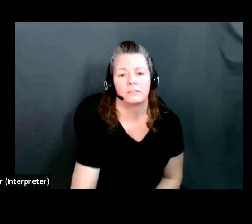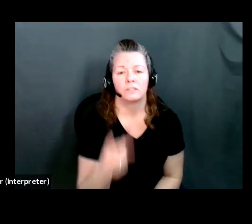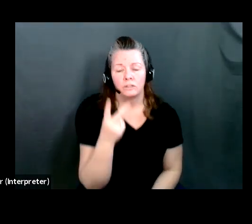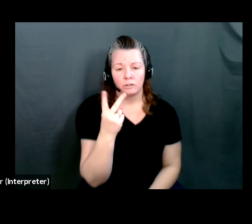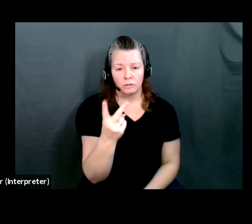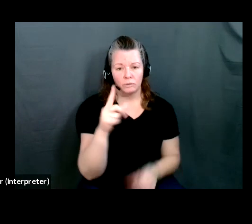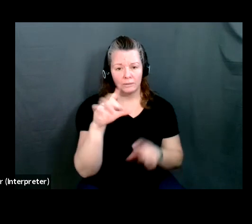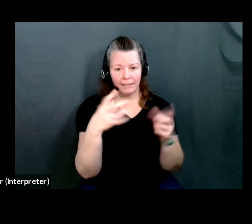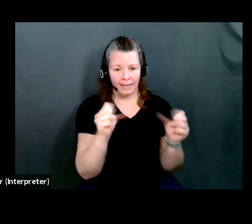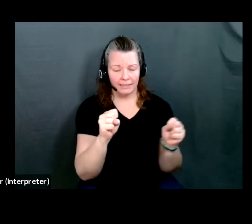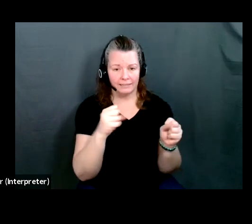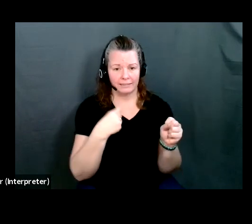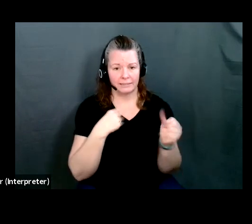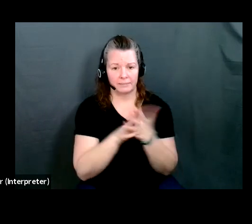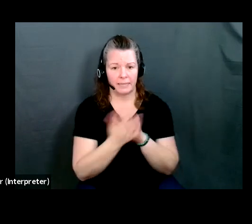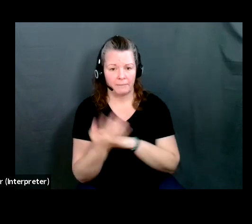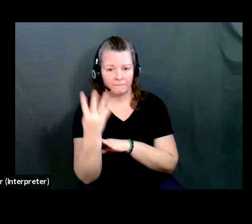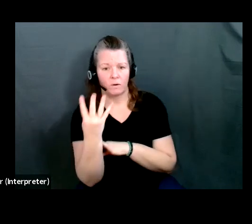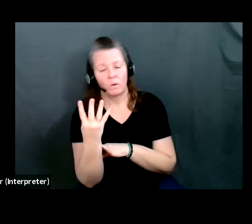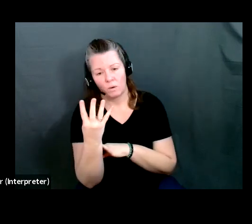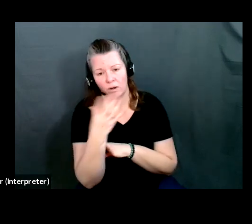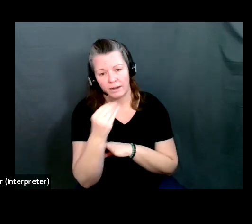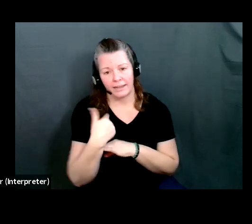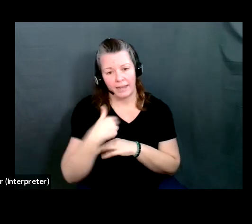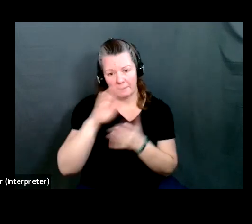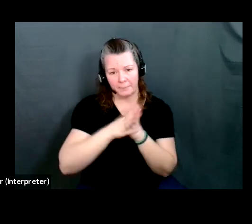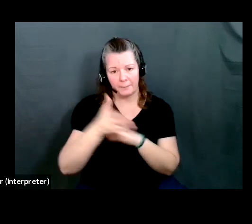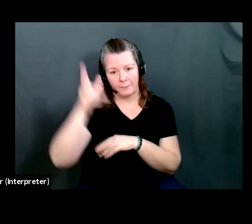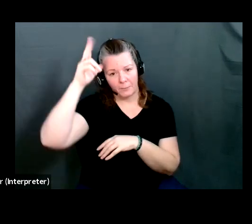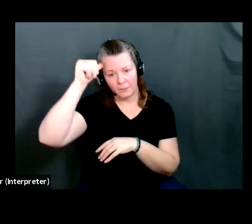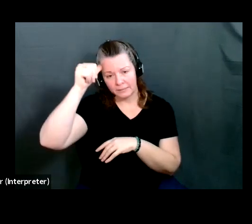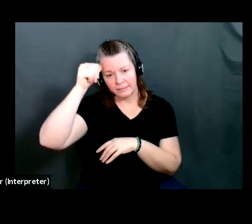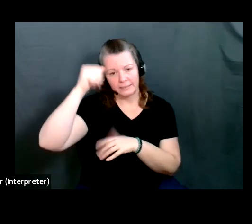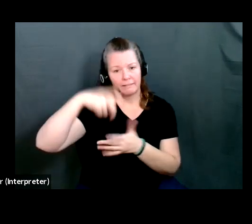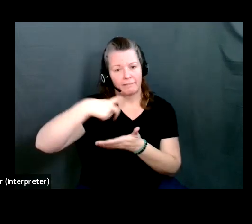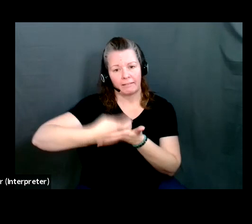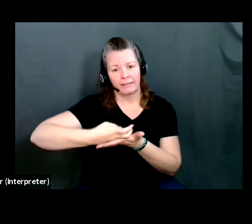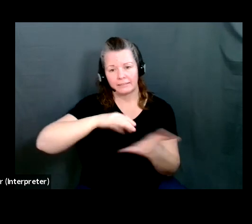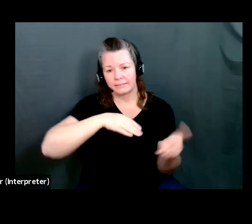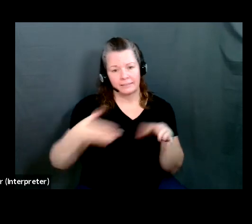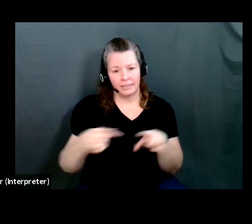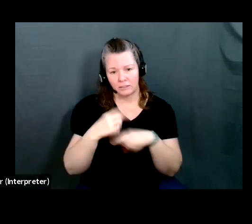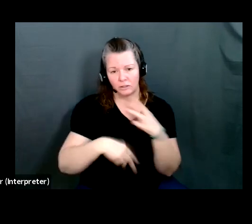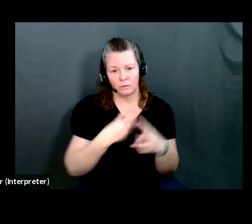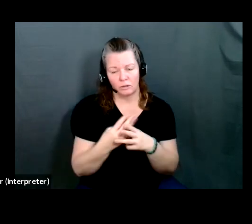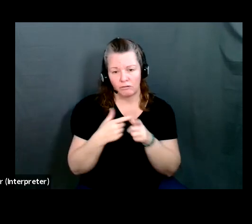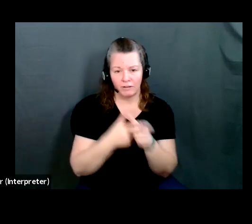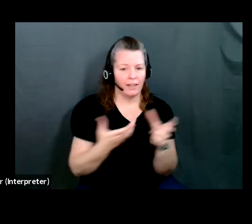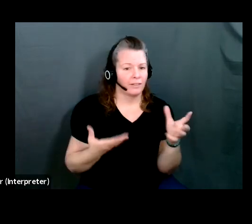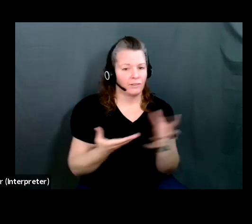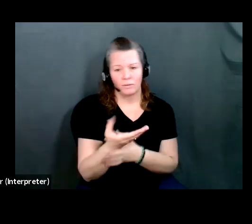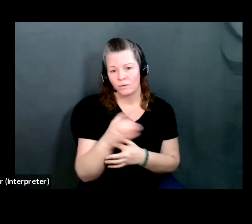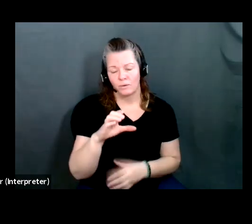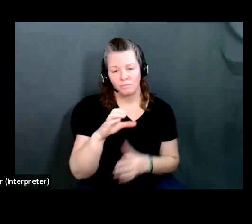and I, freed of my horse self who lay dead into the world, ran through the clover on two